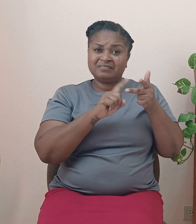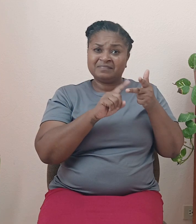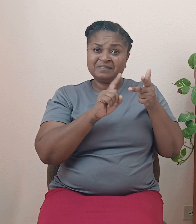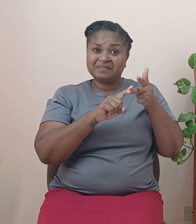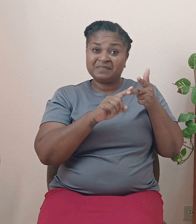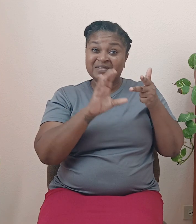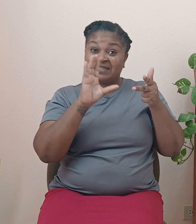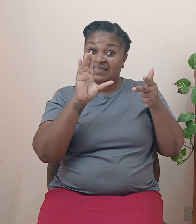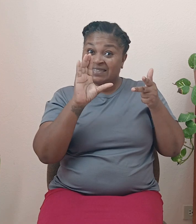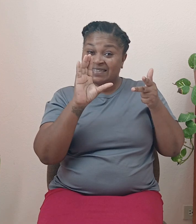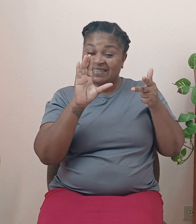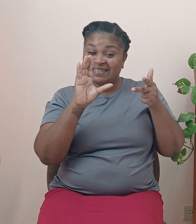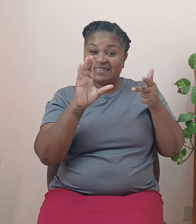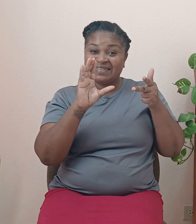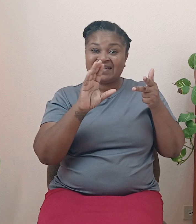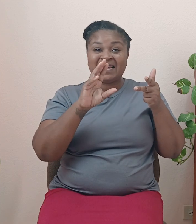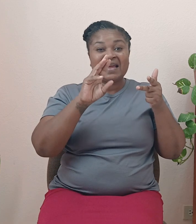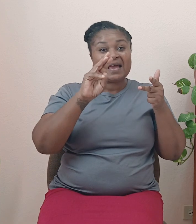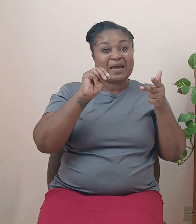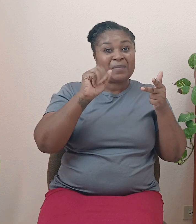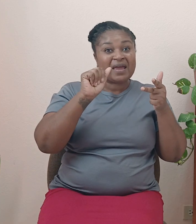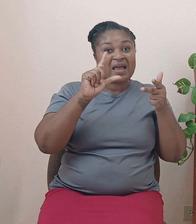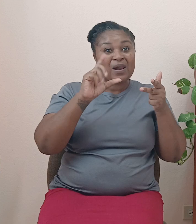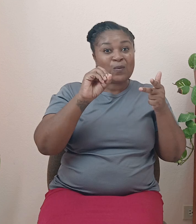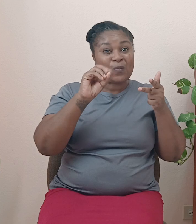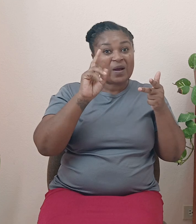C. Mahlon?